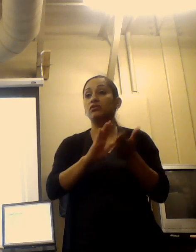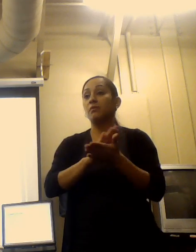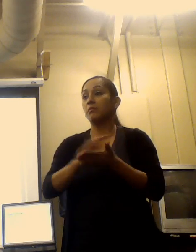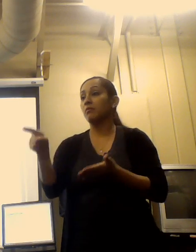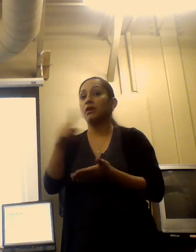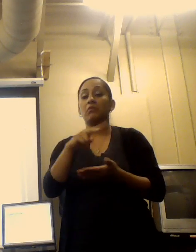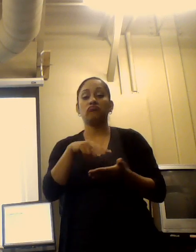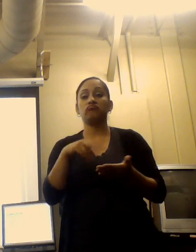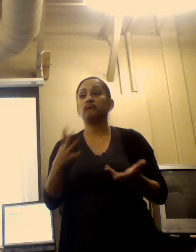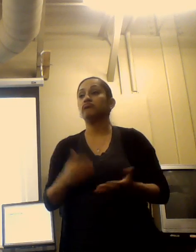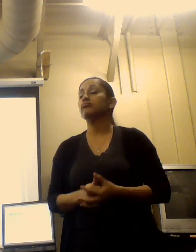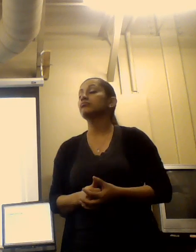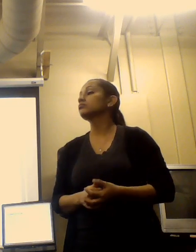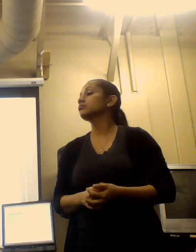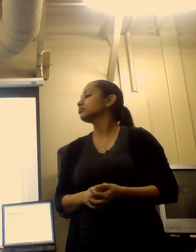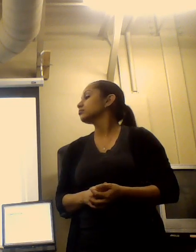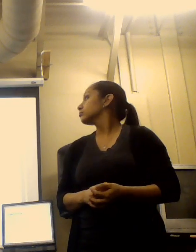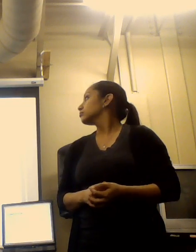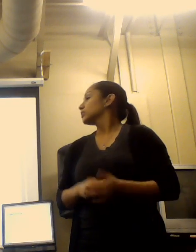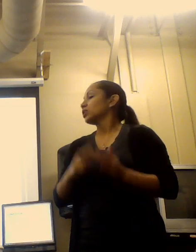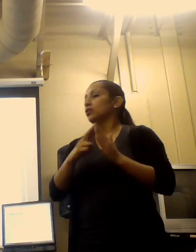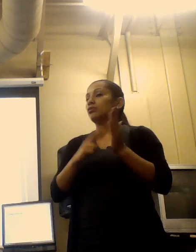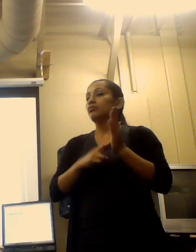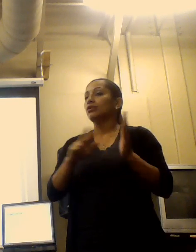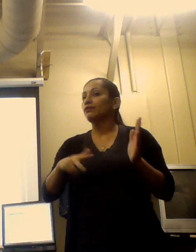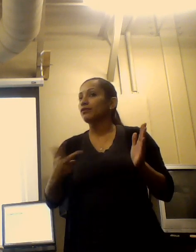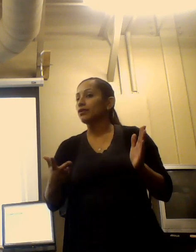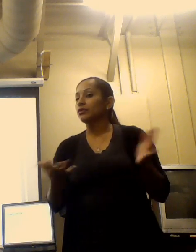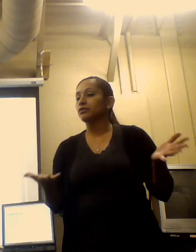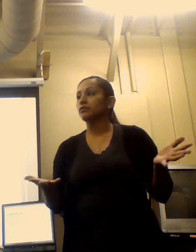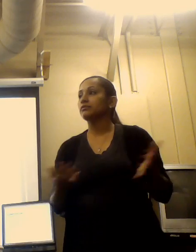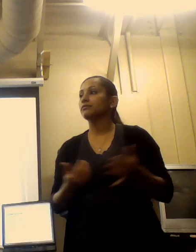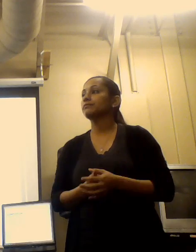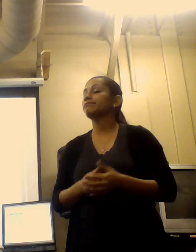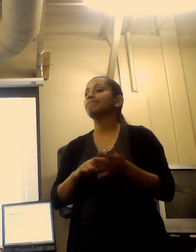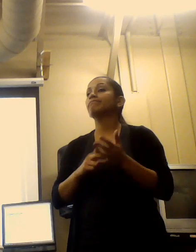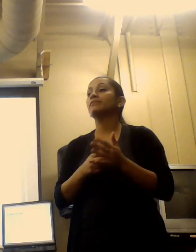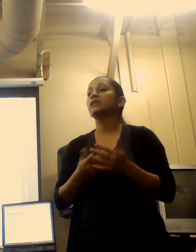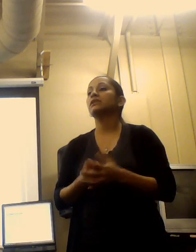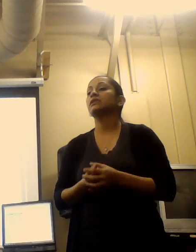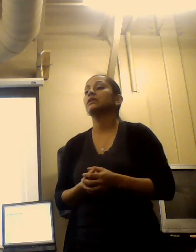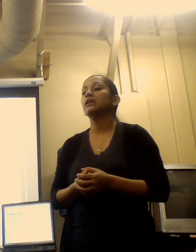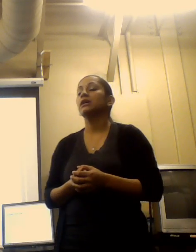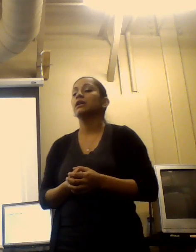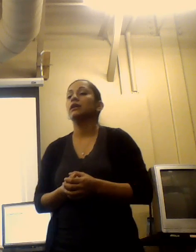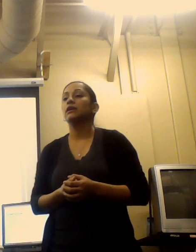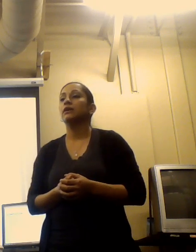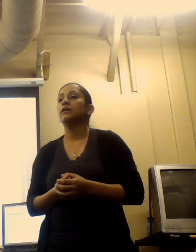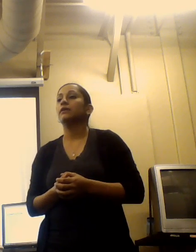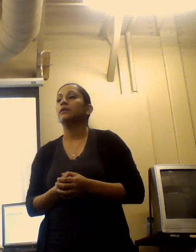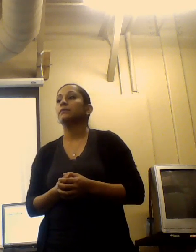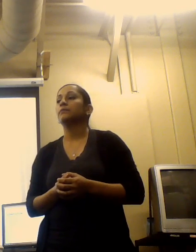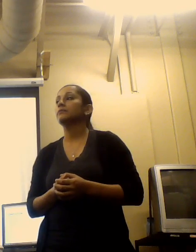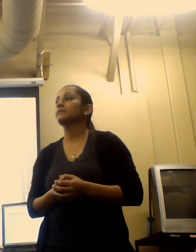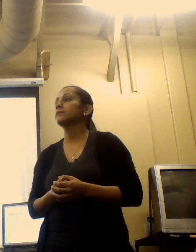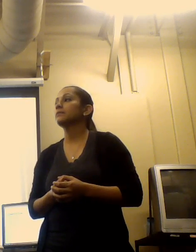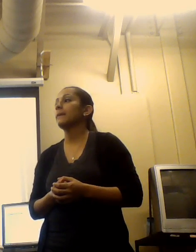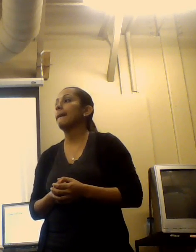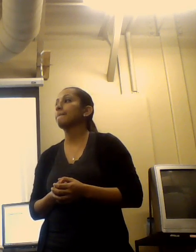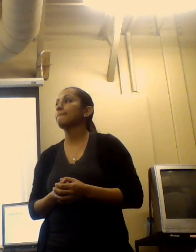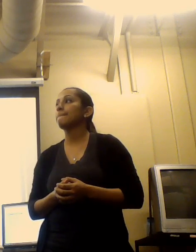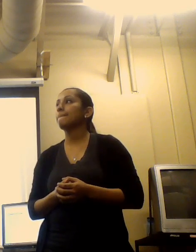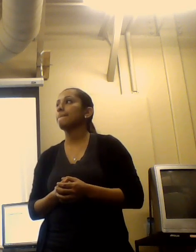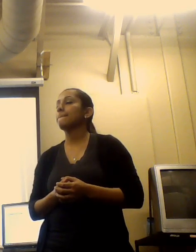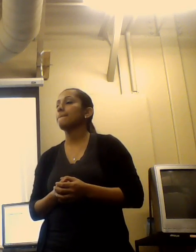thirds. They've basically proven that when you look at an image, I mean, they've done, you know, electrodes on the brain, and they can